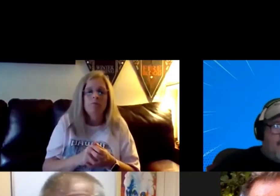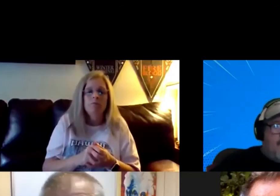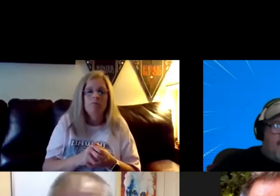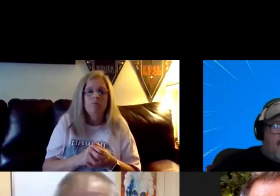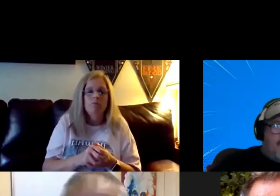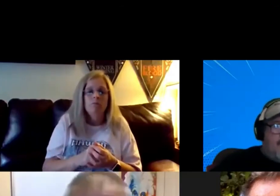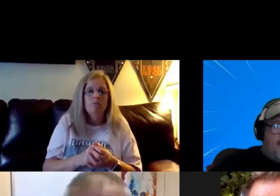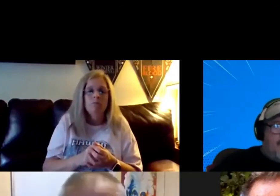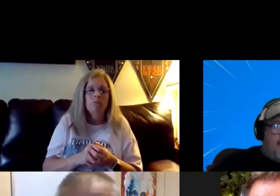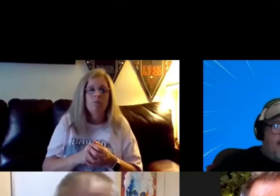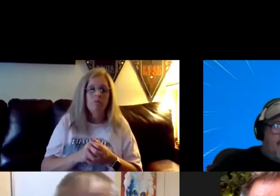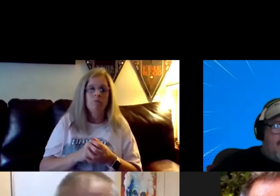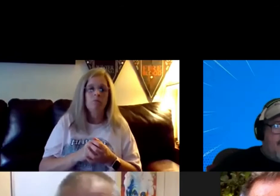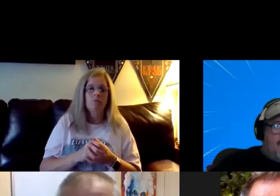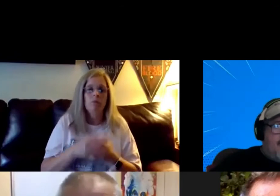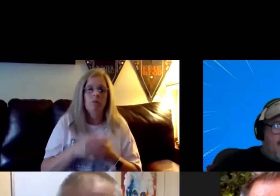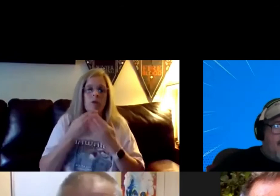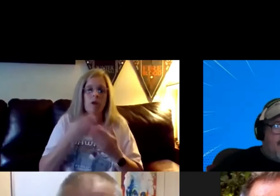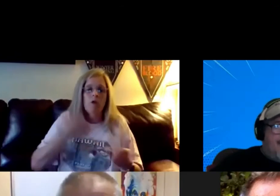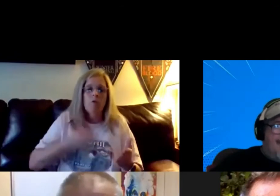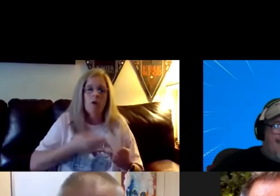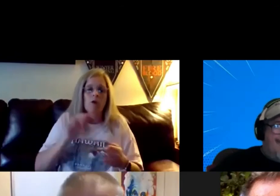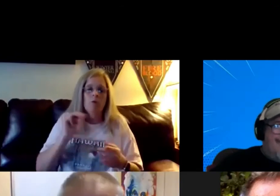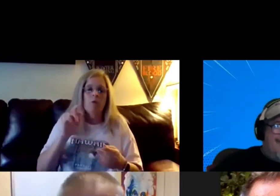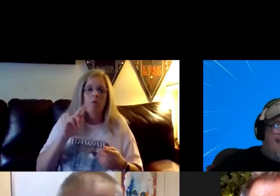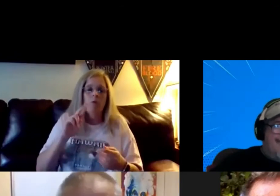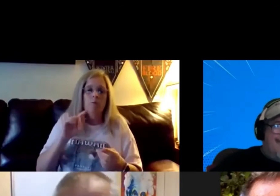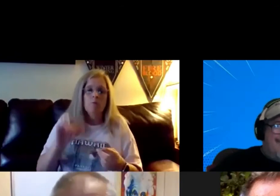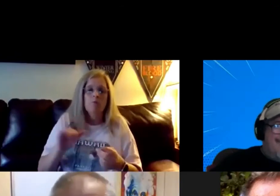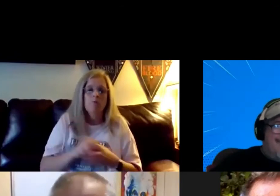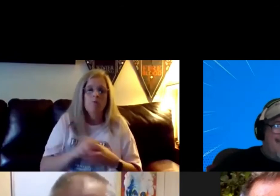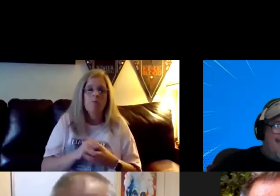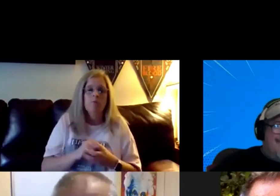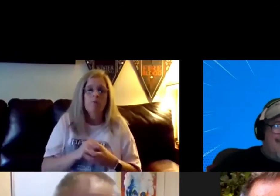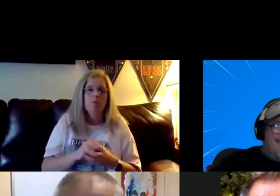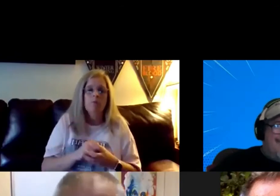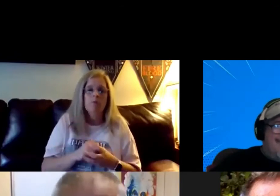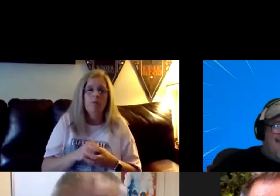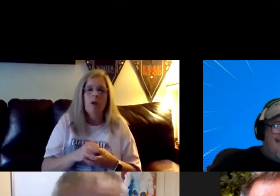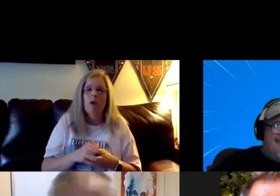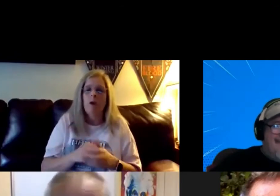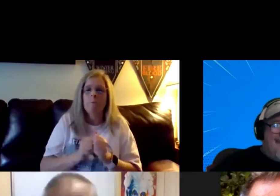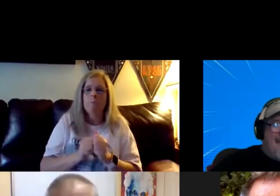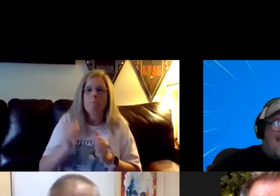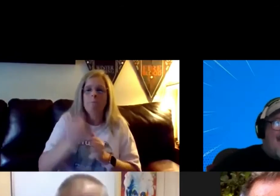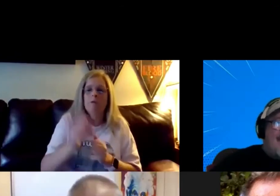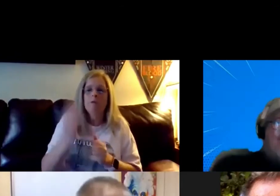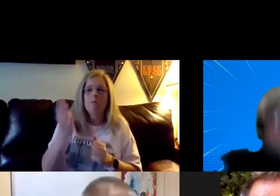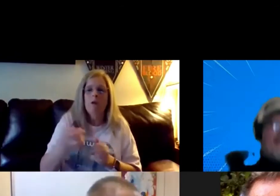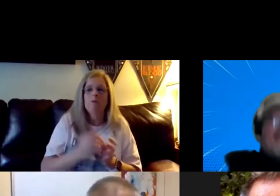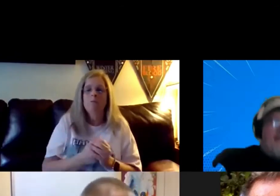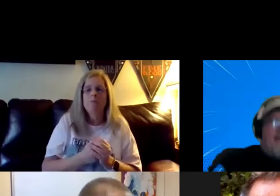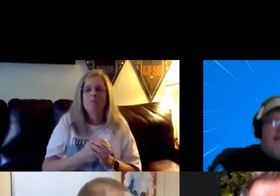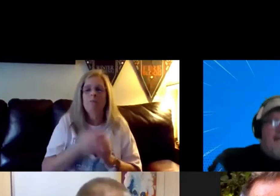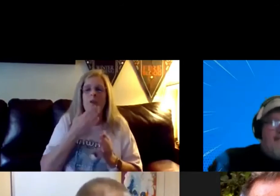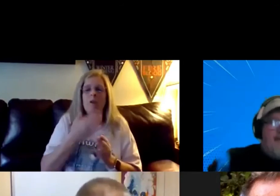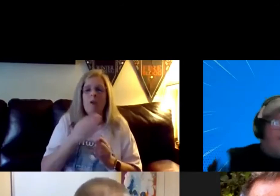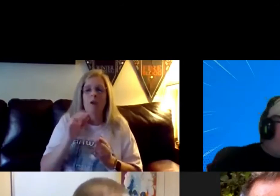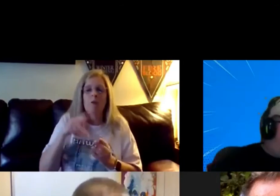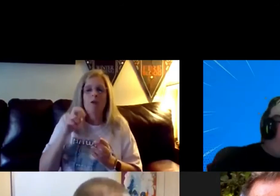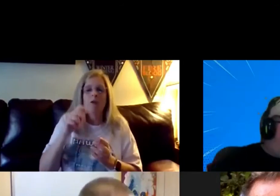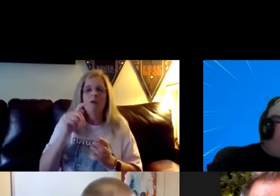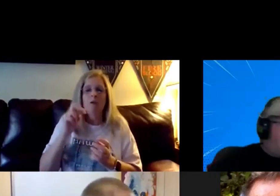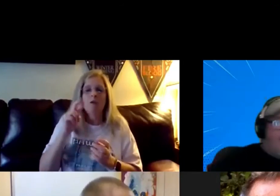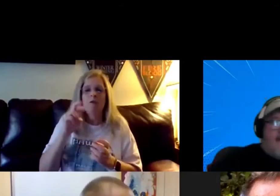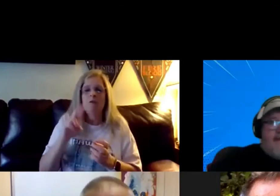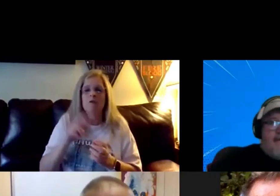So thanks for inviting me on, Marty, and I'll pass it back to you. Okay. Hey, thank you, Peter. Peter's a